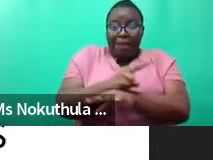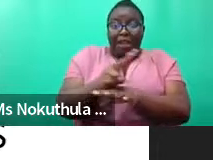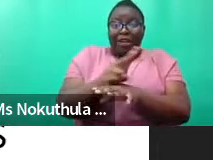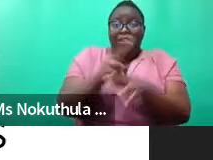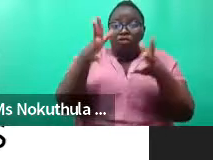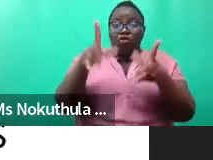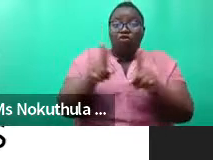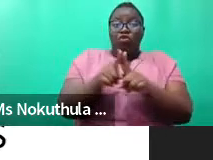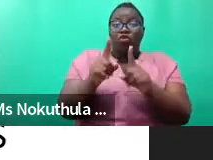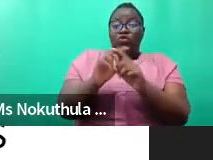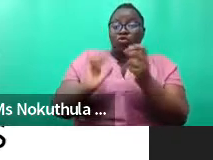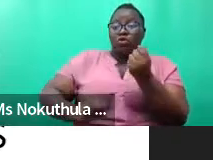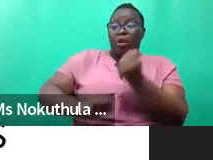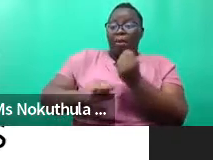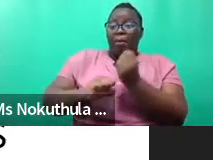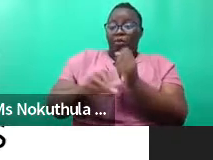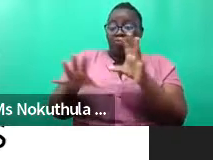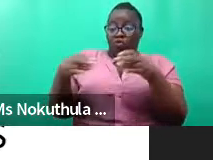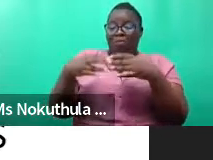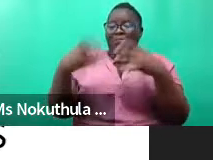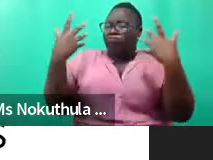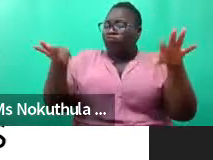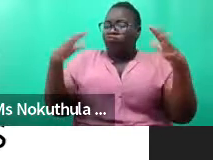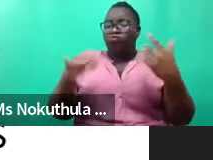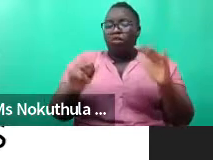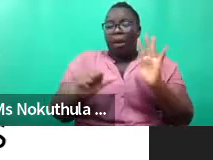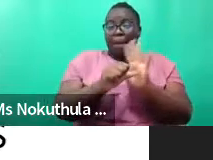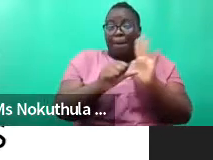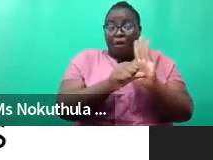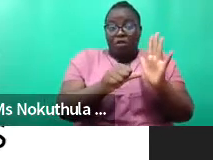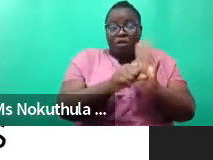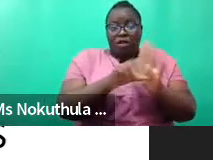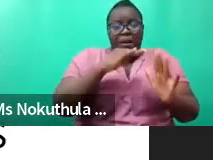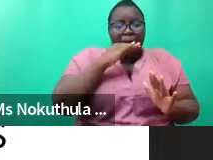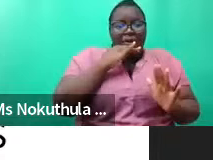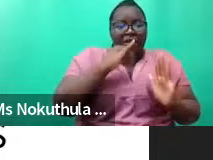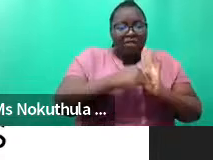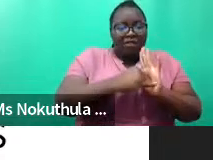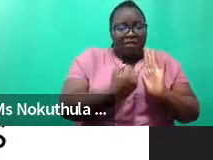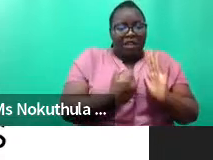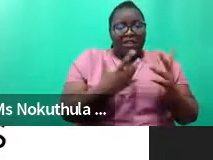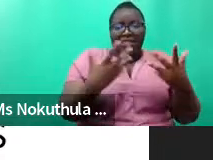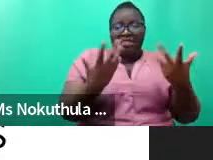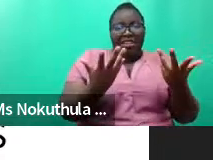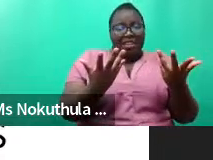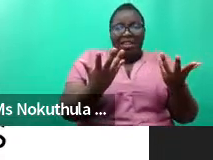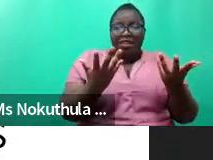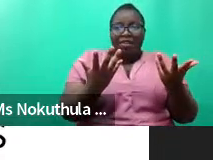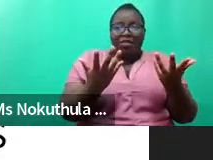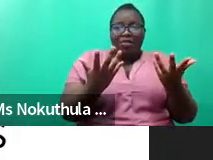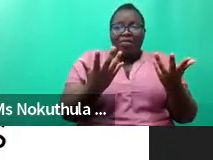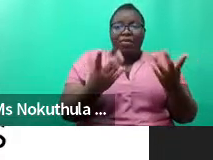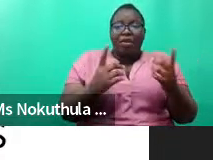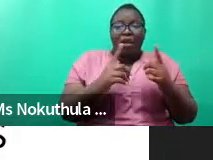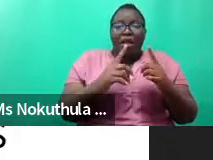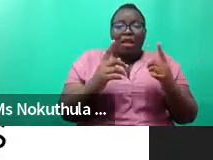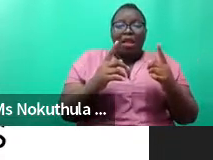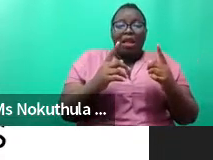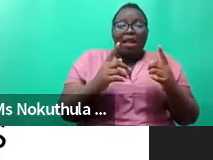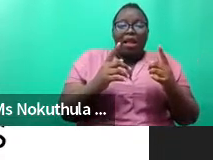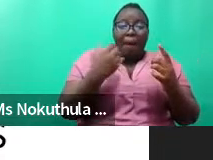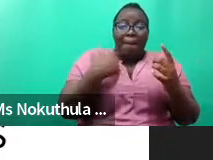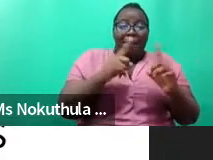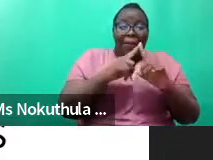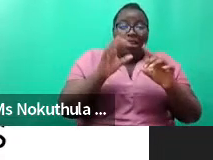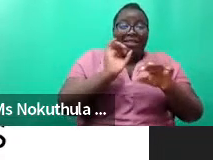is extremely important. And of course, not just generic counseling, like Prashant said, but counseling that